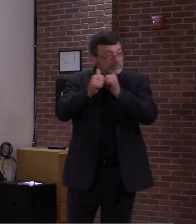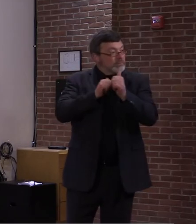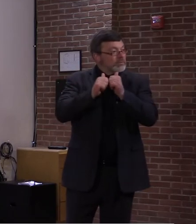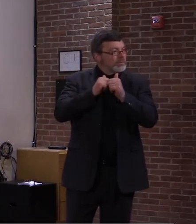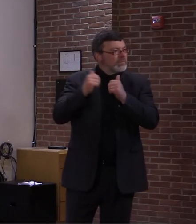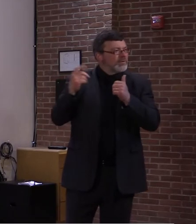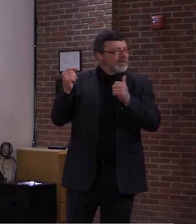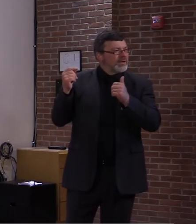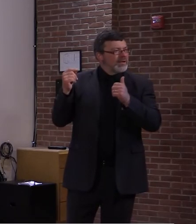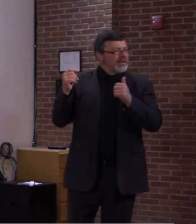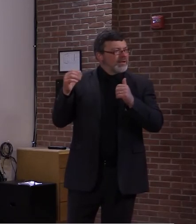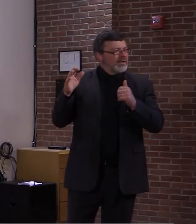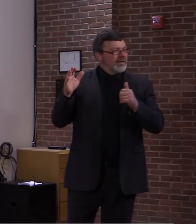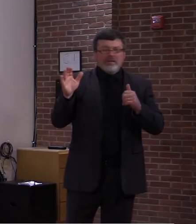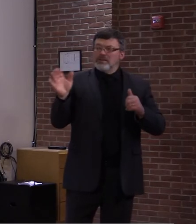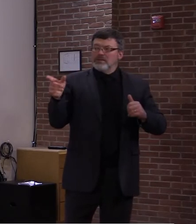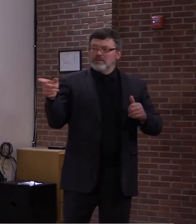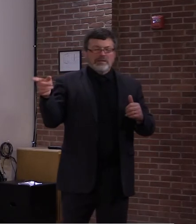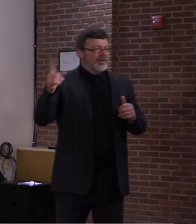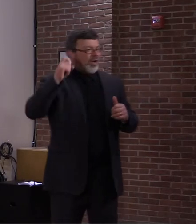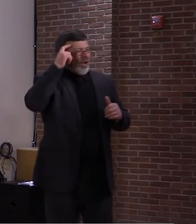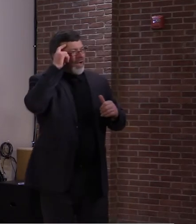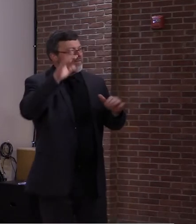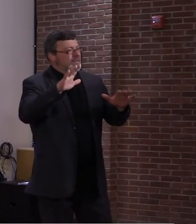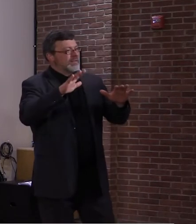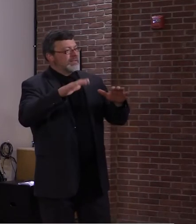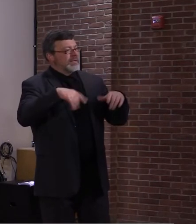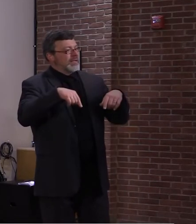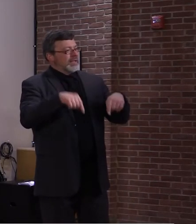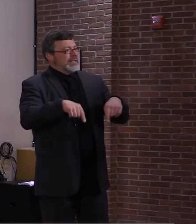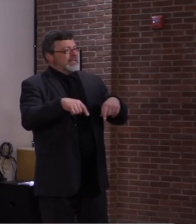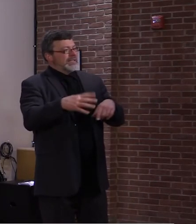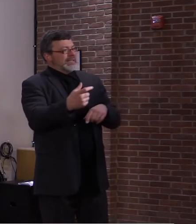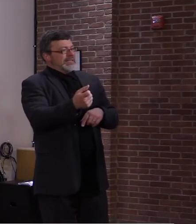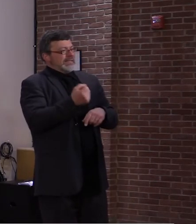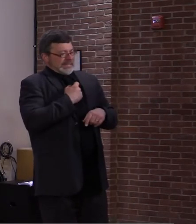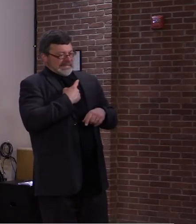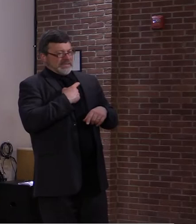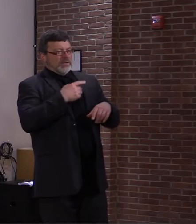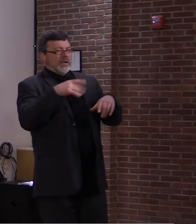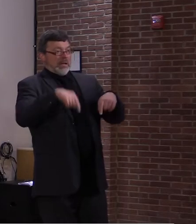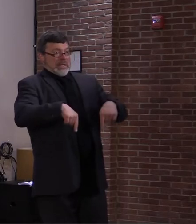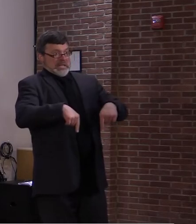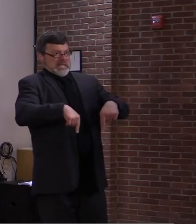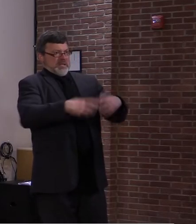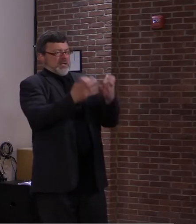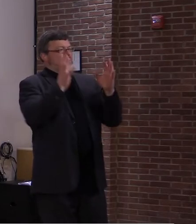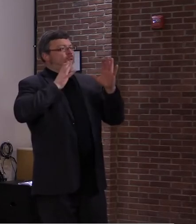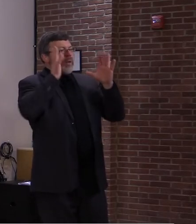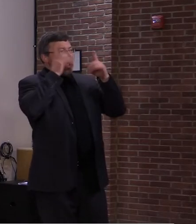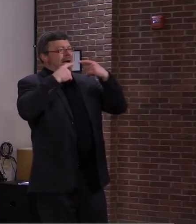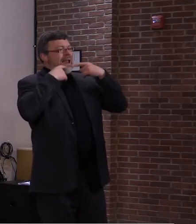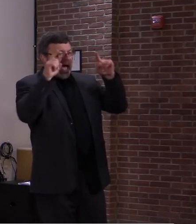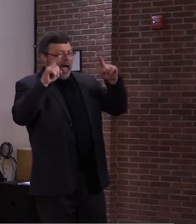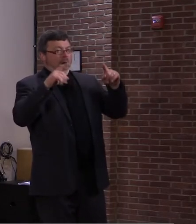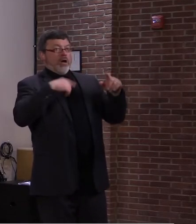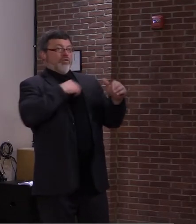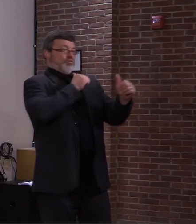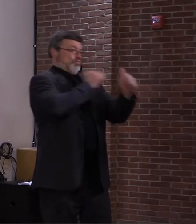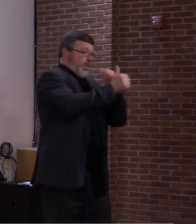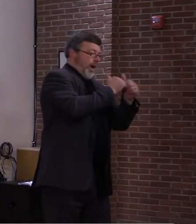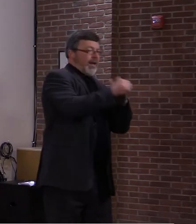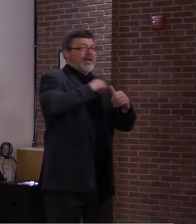between now, before the end of the session, or by the end of the session. Whenever, okay. Whenever that is.